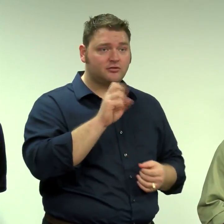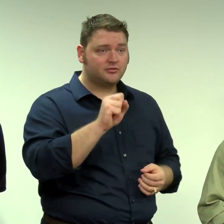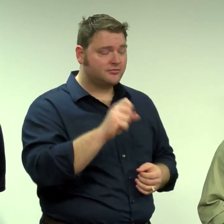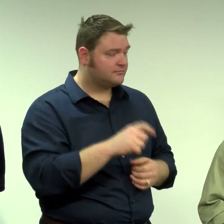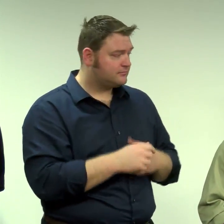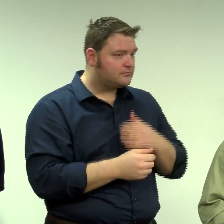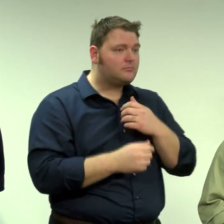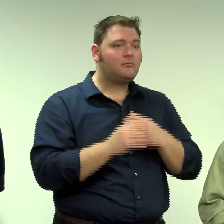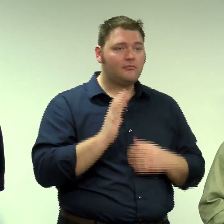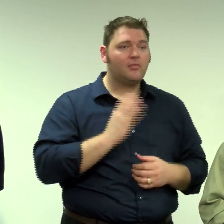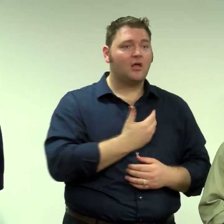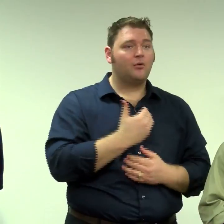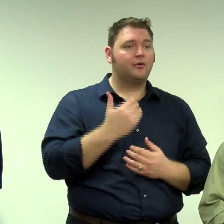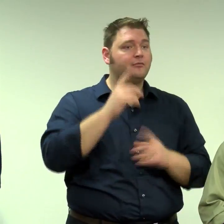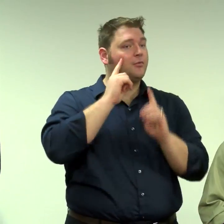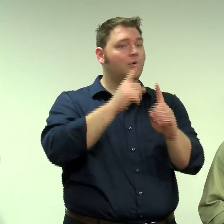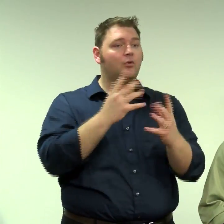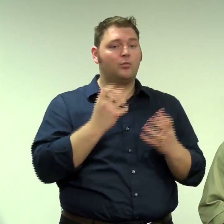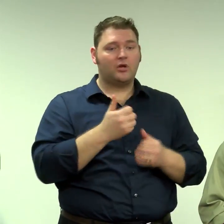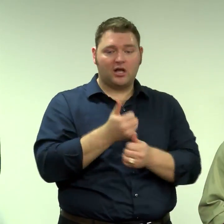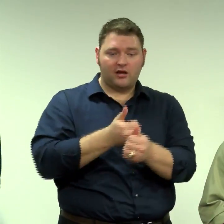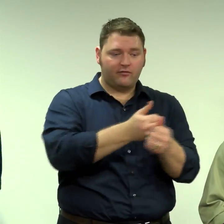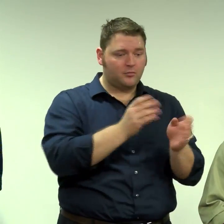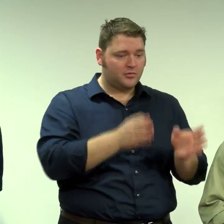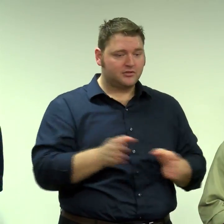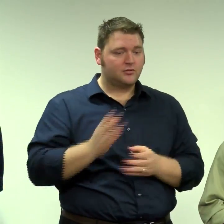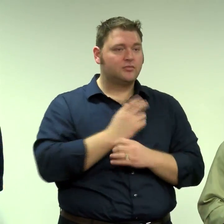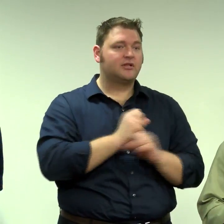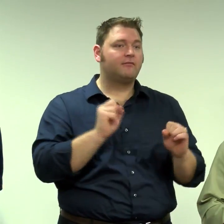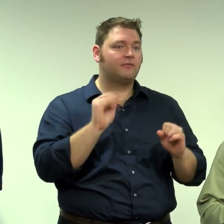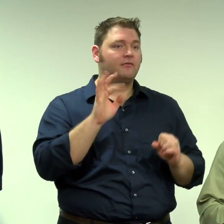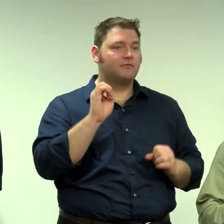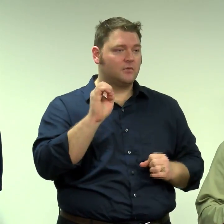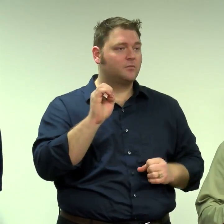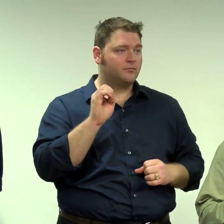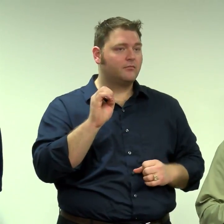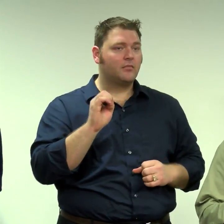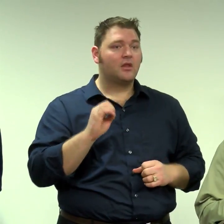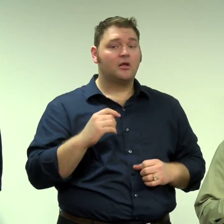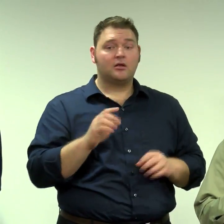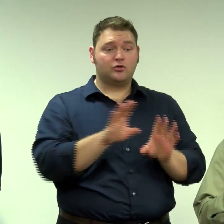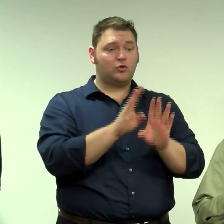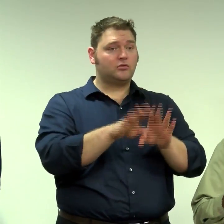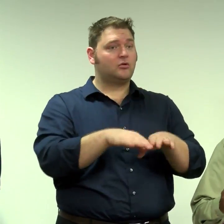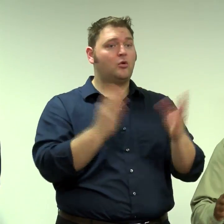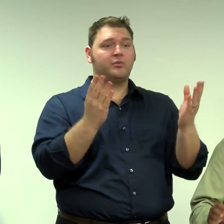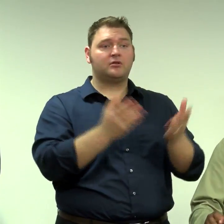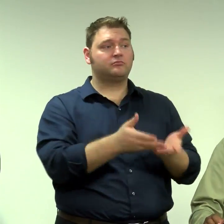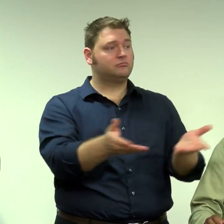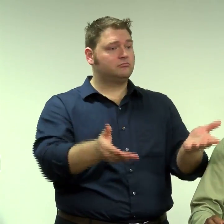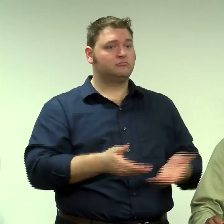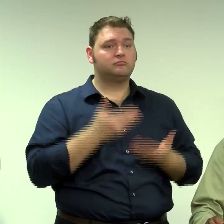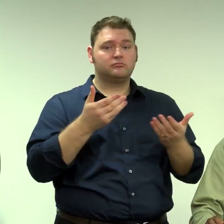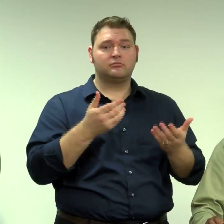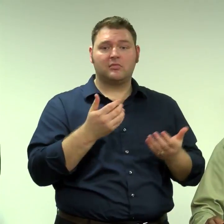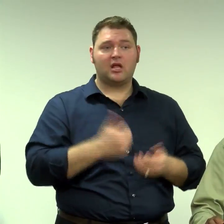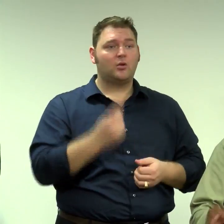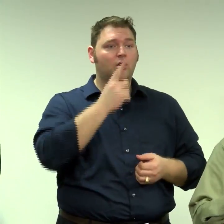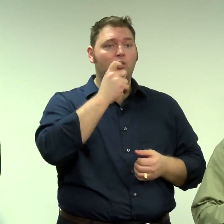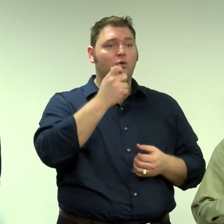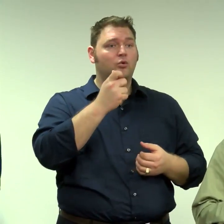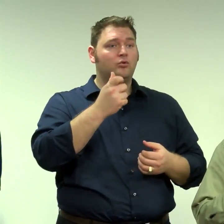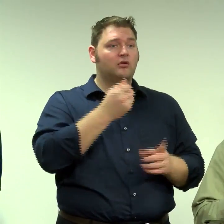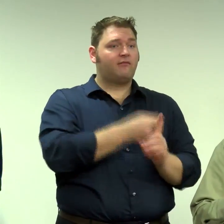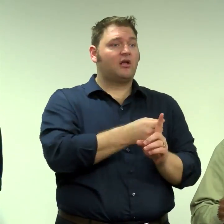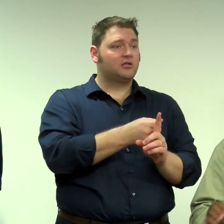keep everyone safe, every human being safe. The doors have been open to anybody that has been out into the elements.